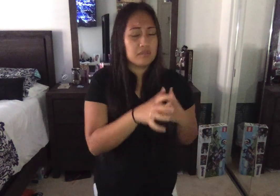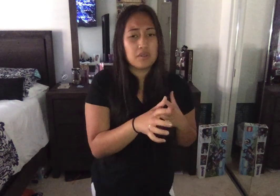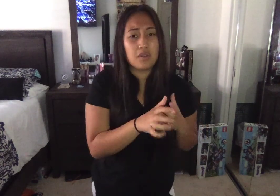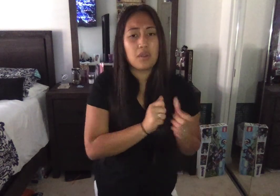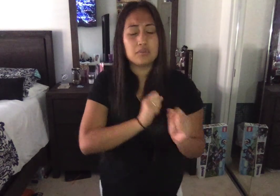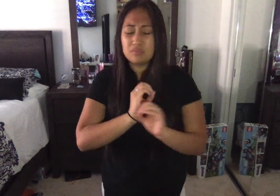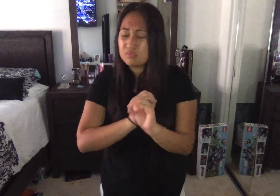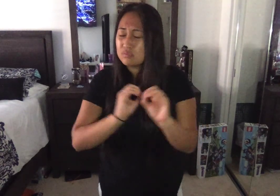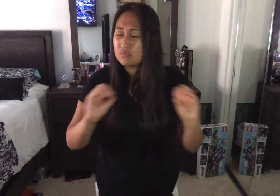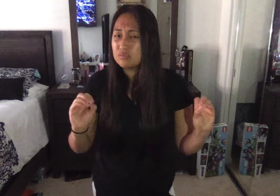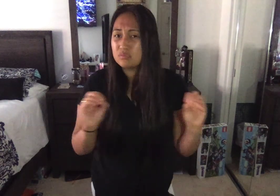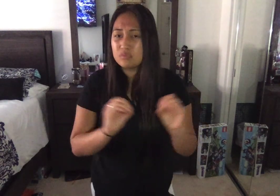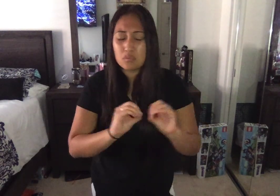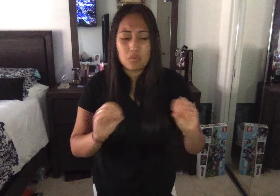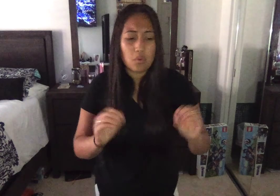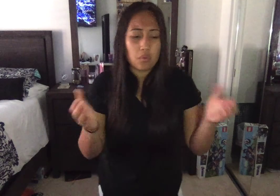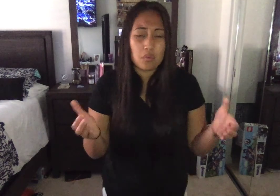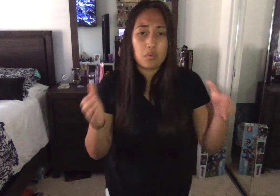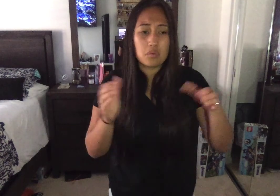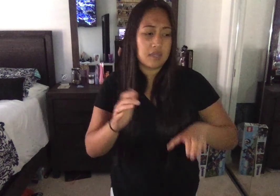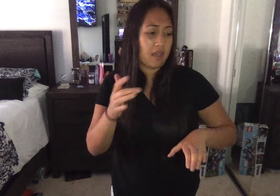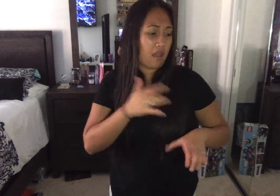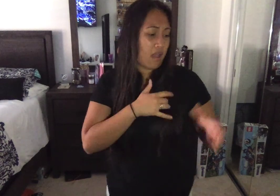I'll never break you cry I'll